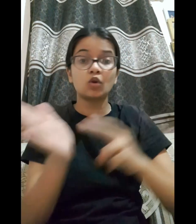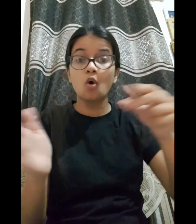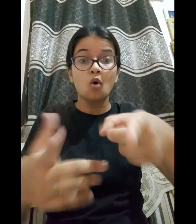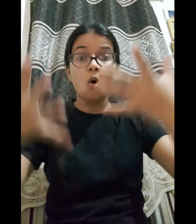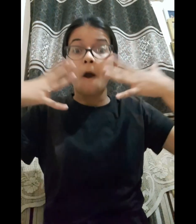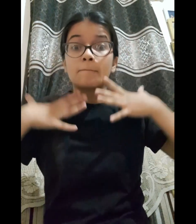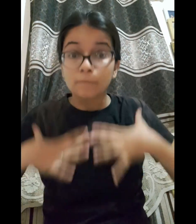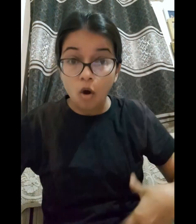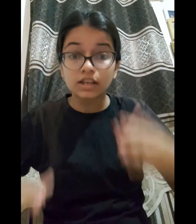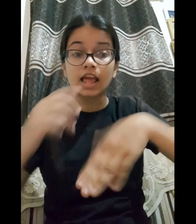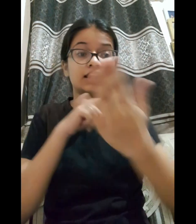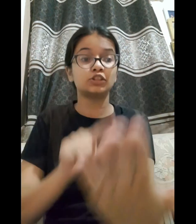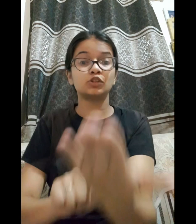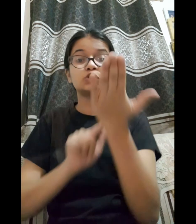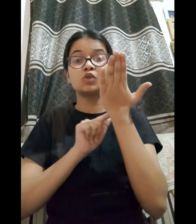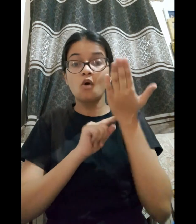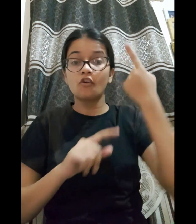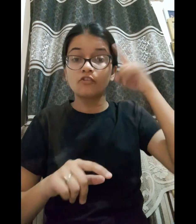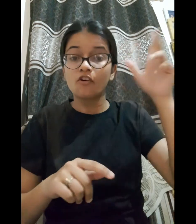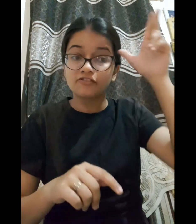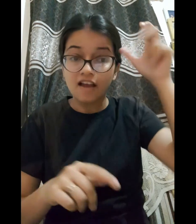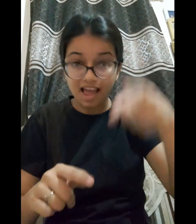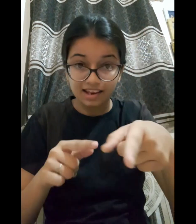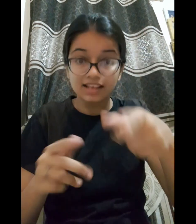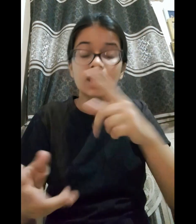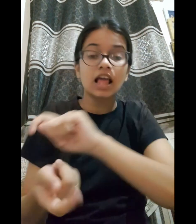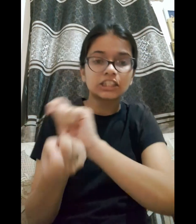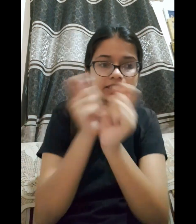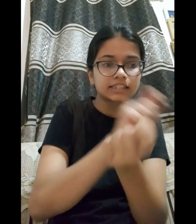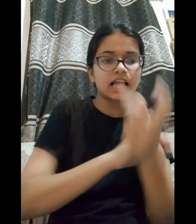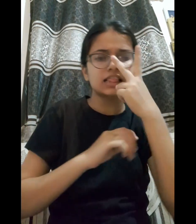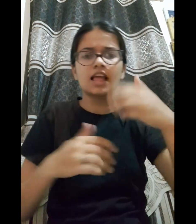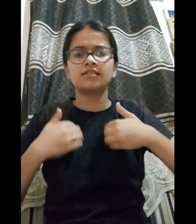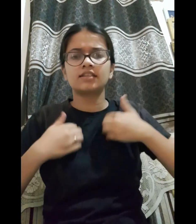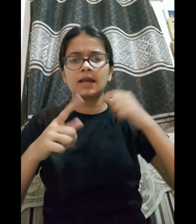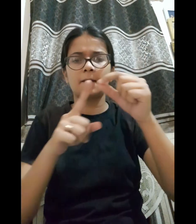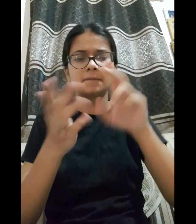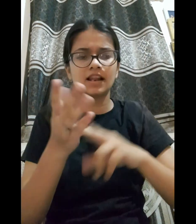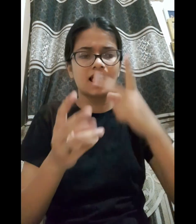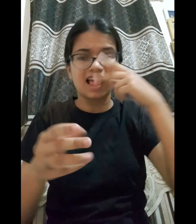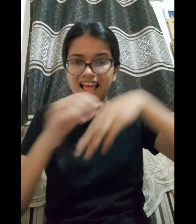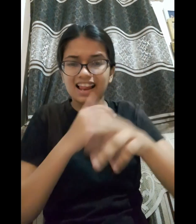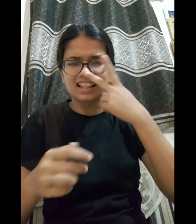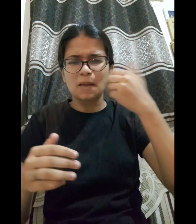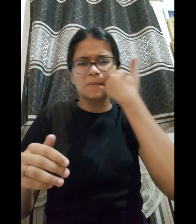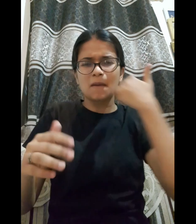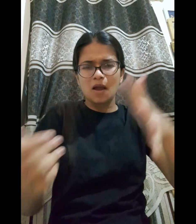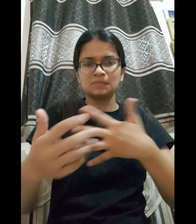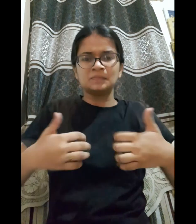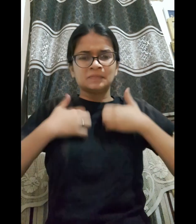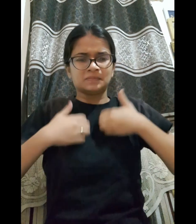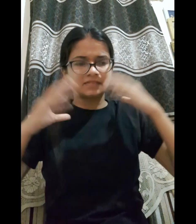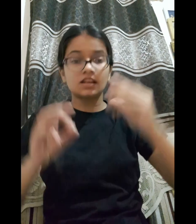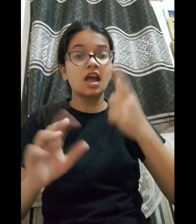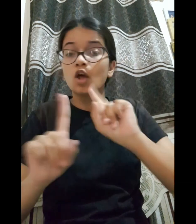body's reaction to the viruses. So what looks like pneumonia is not pneumonia, it is clotting of